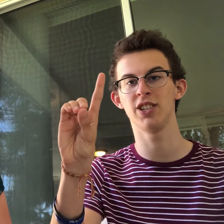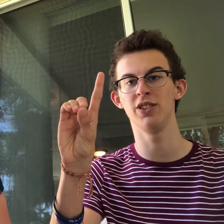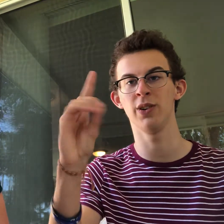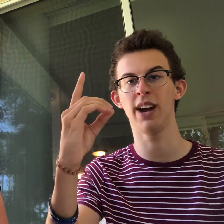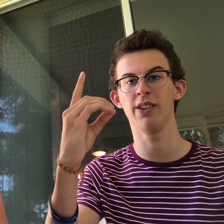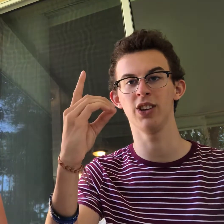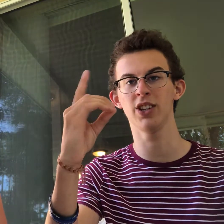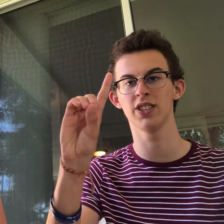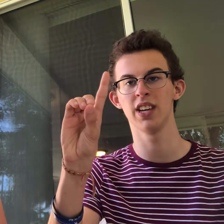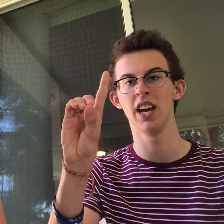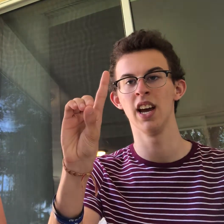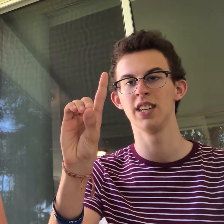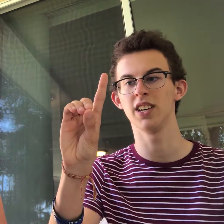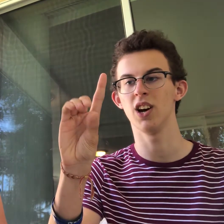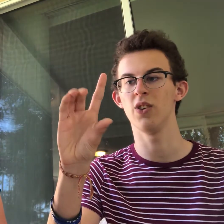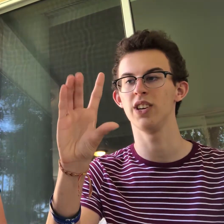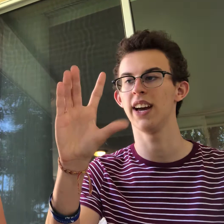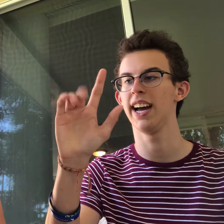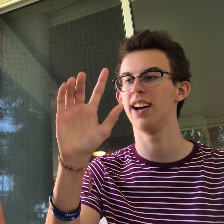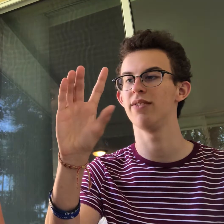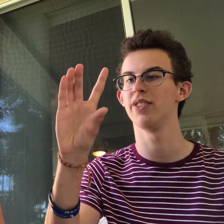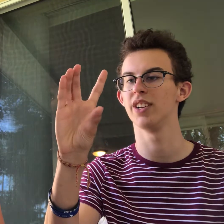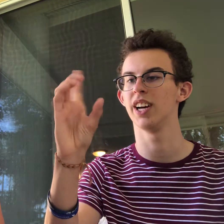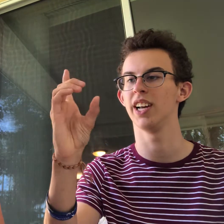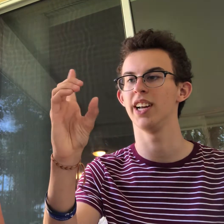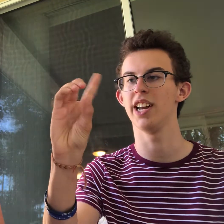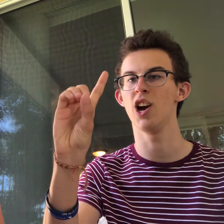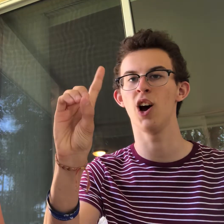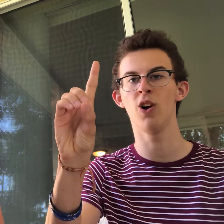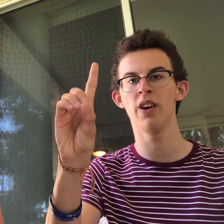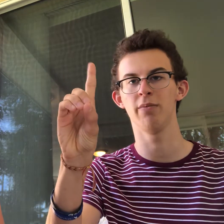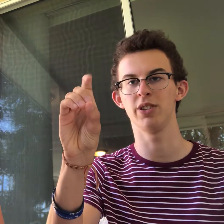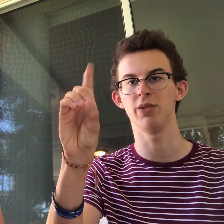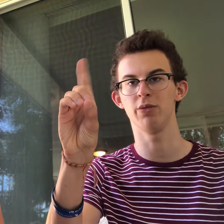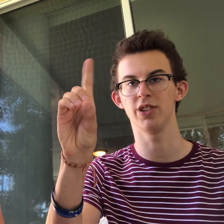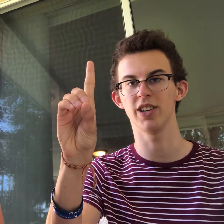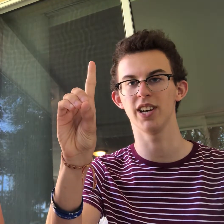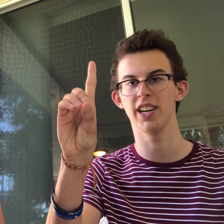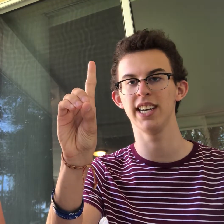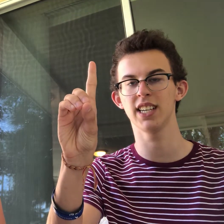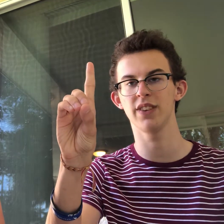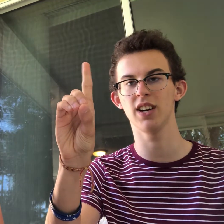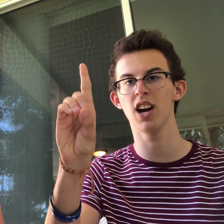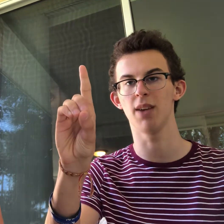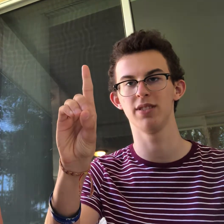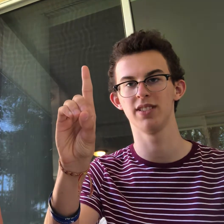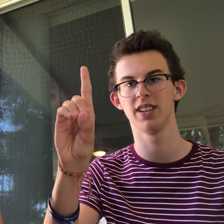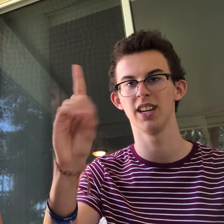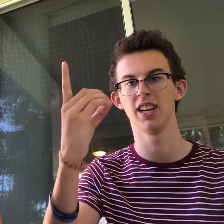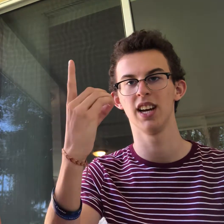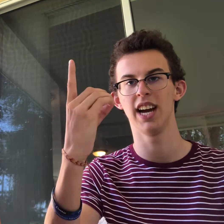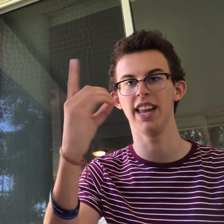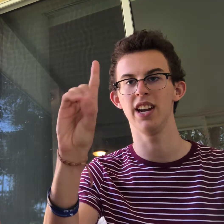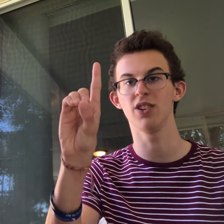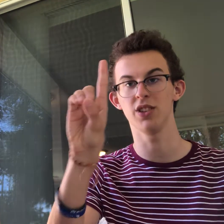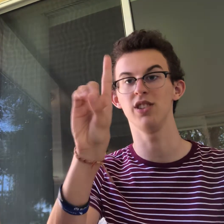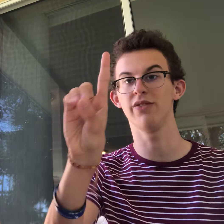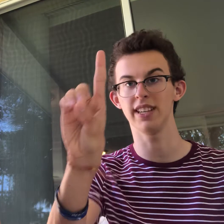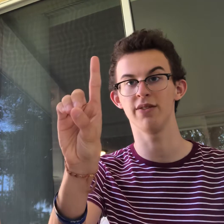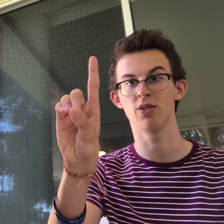to how it looks. So you have an O, but you put your index finger up. And then also you face it forward,